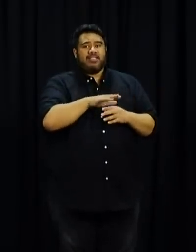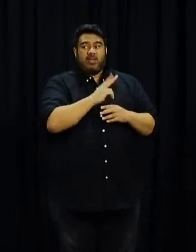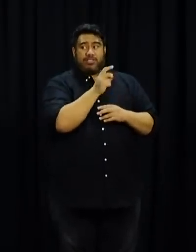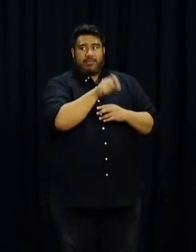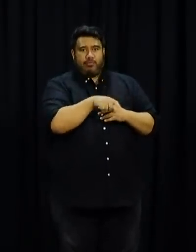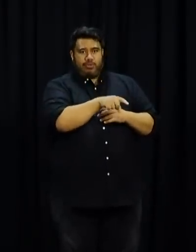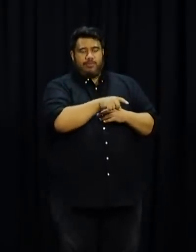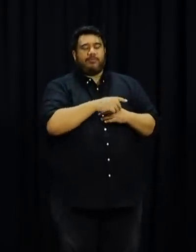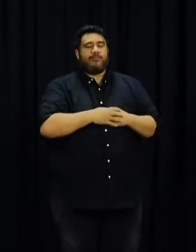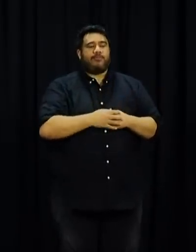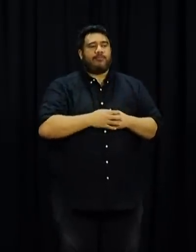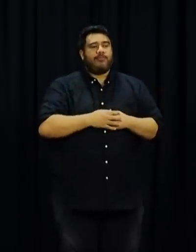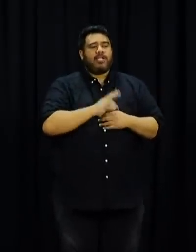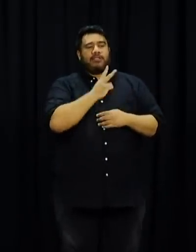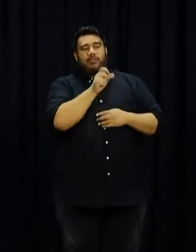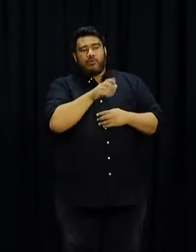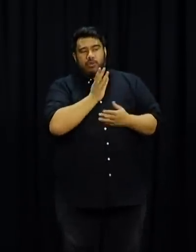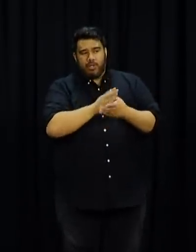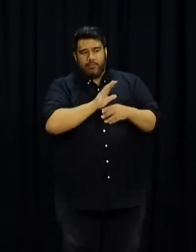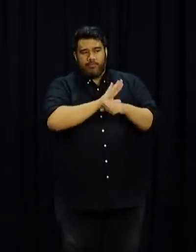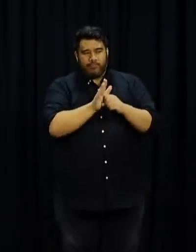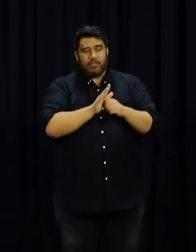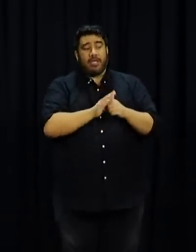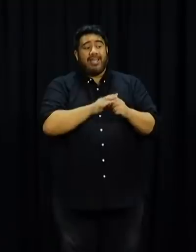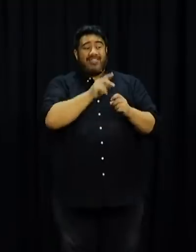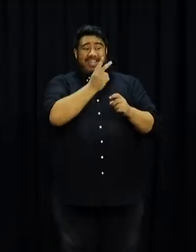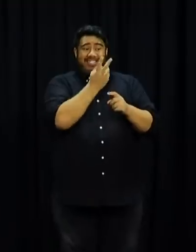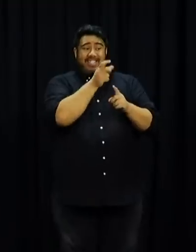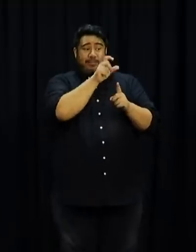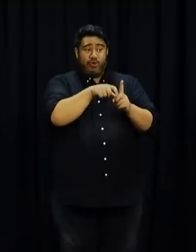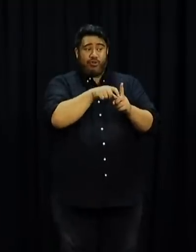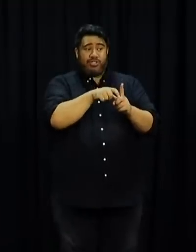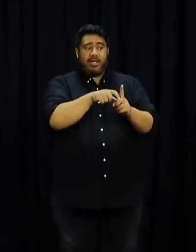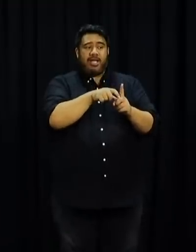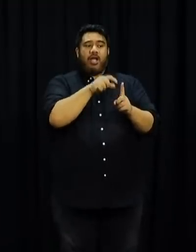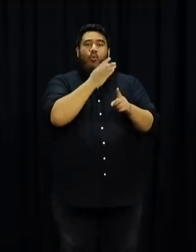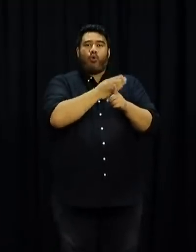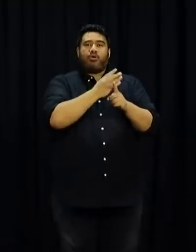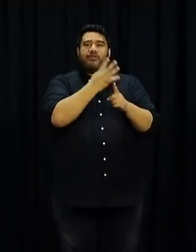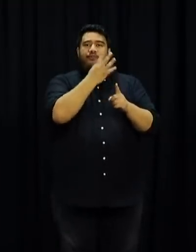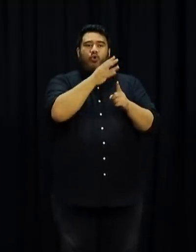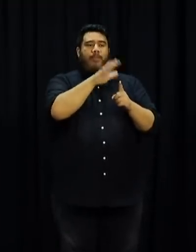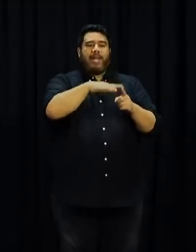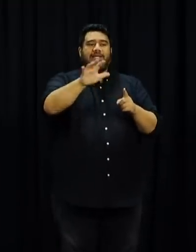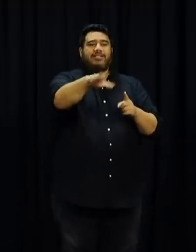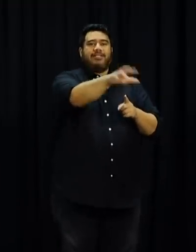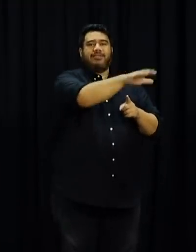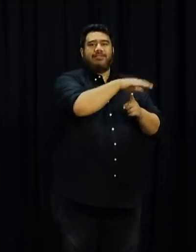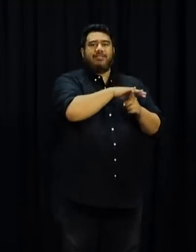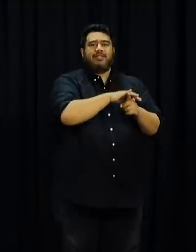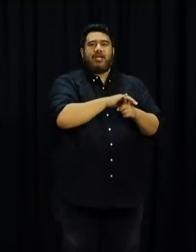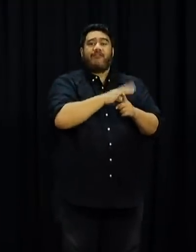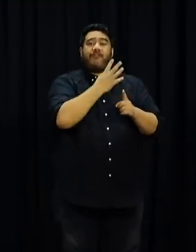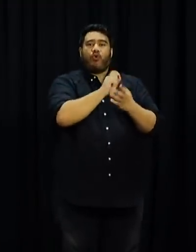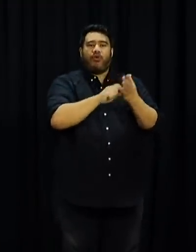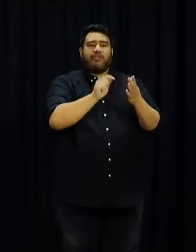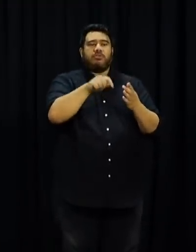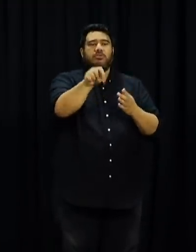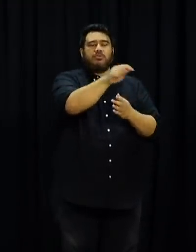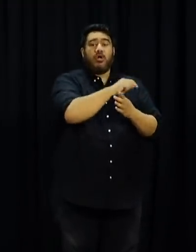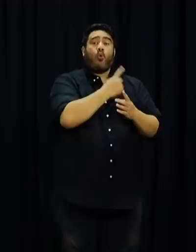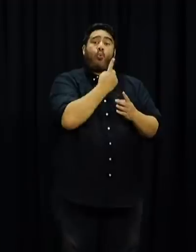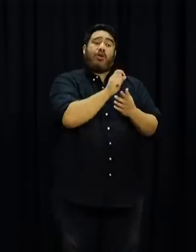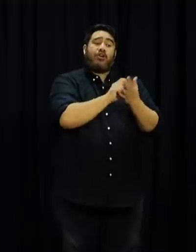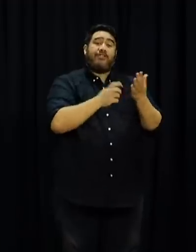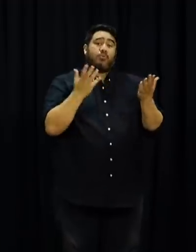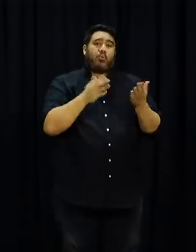case, that is 4 locations across Auckland. The place where this person works is in Mount Wellington. But